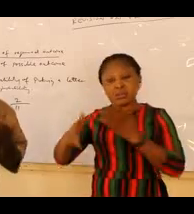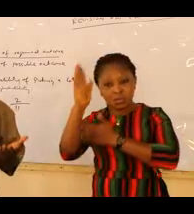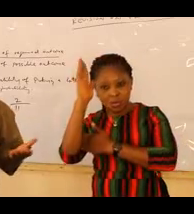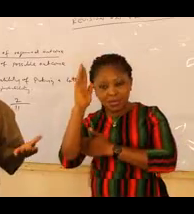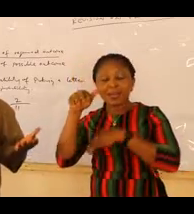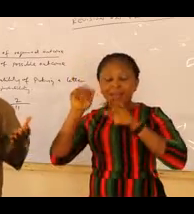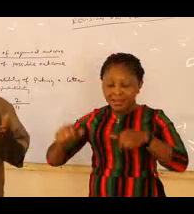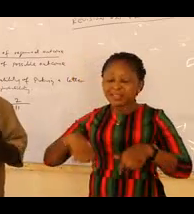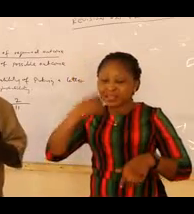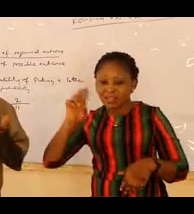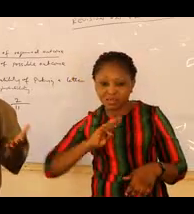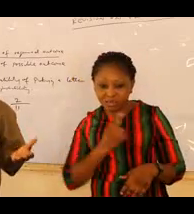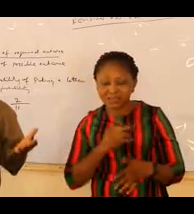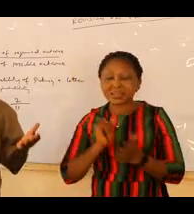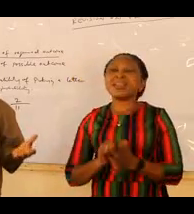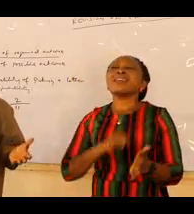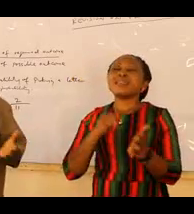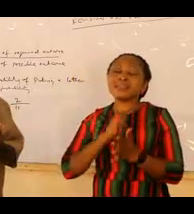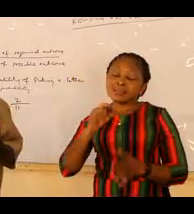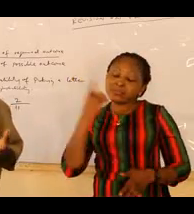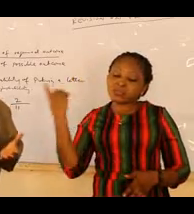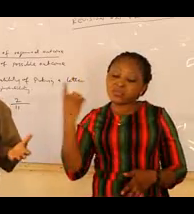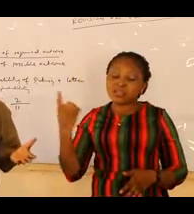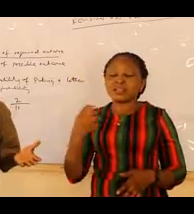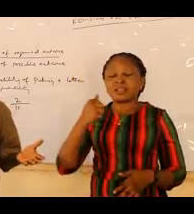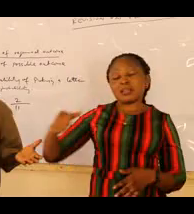matter nowadays, we talk about they go for scanning,